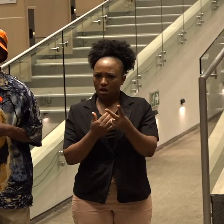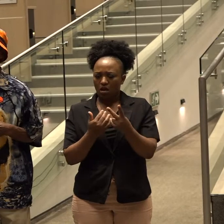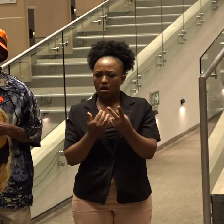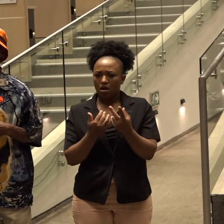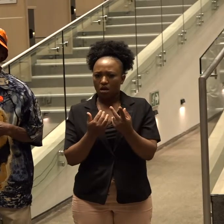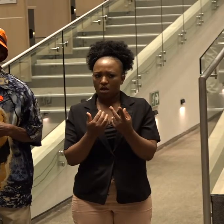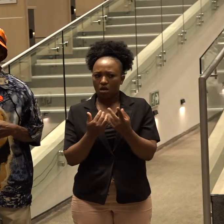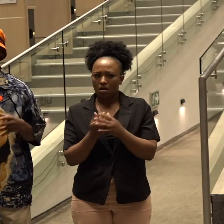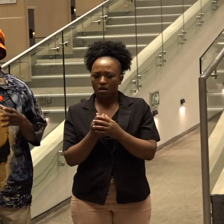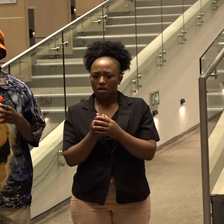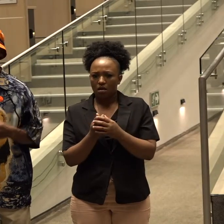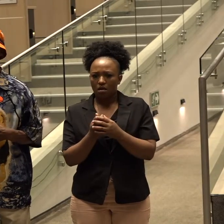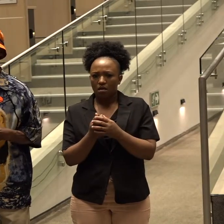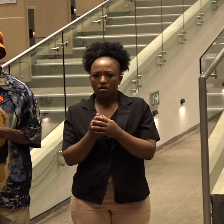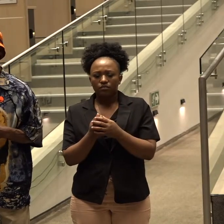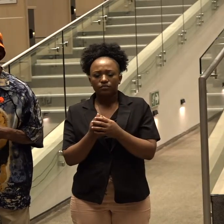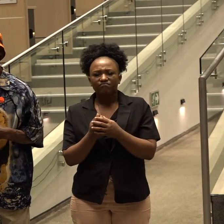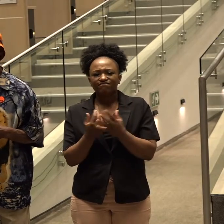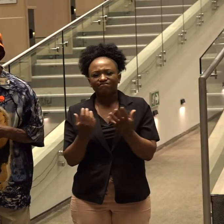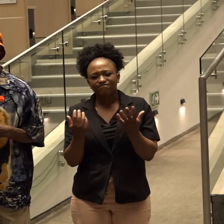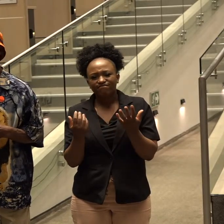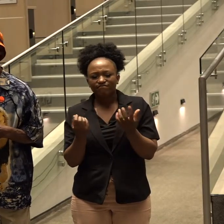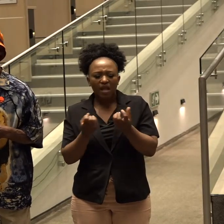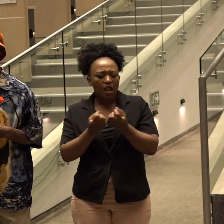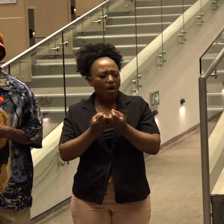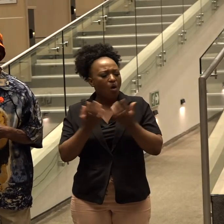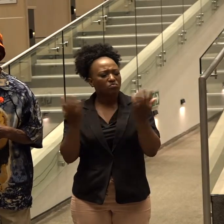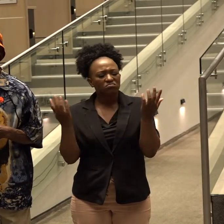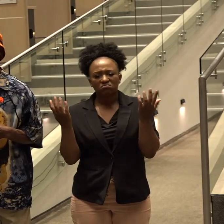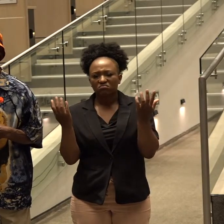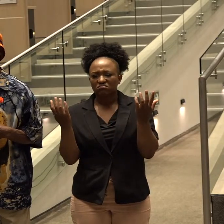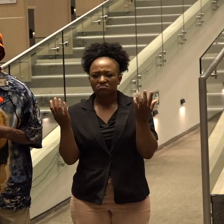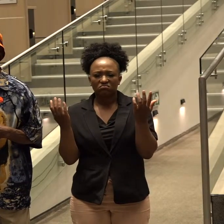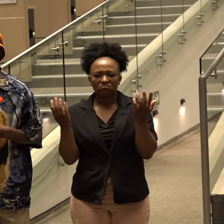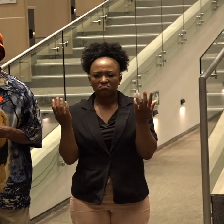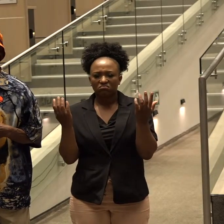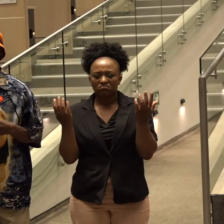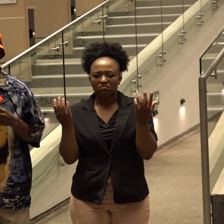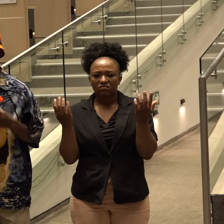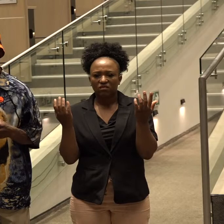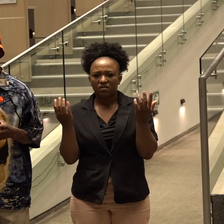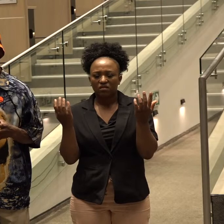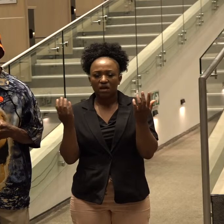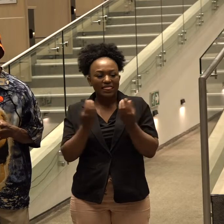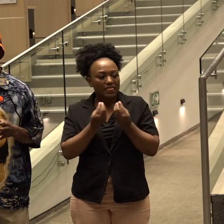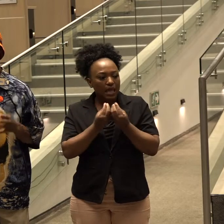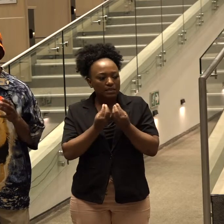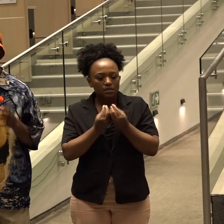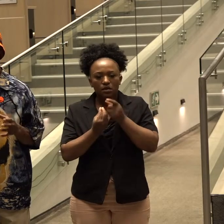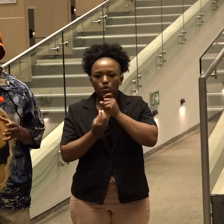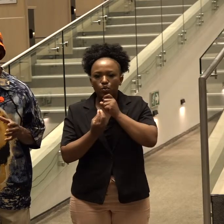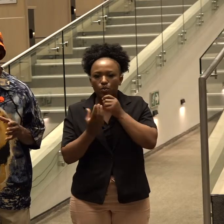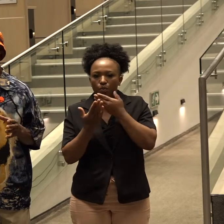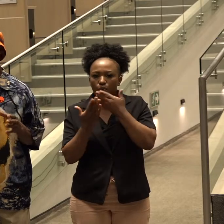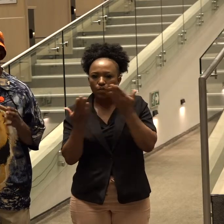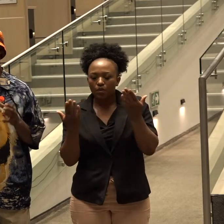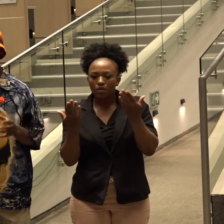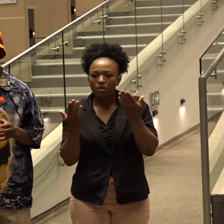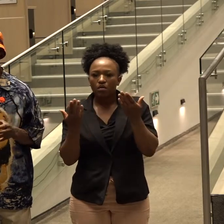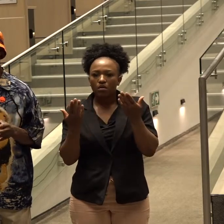of unused uh Peace Love